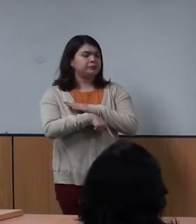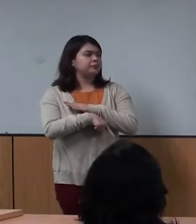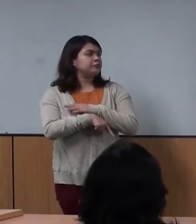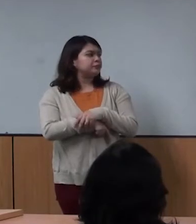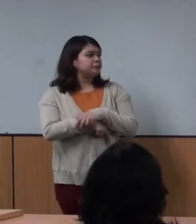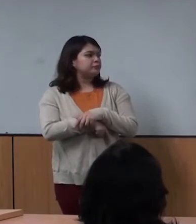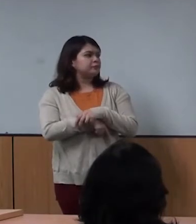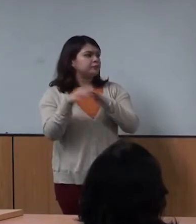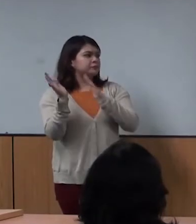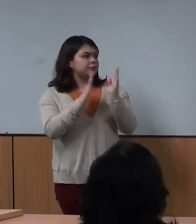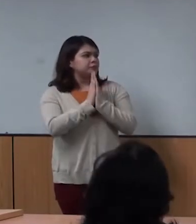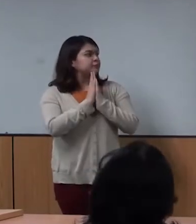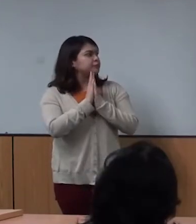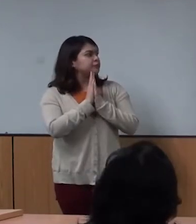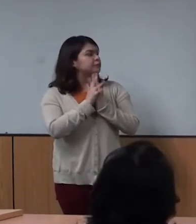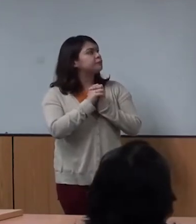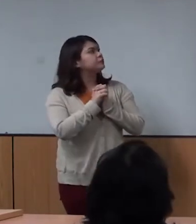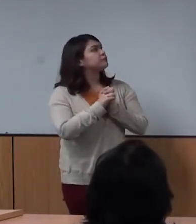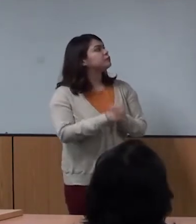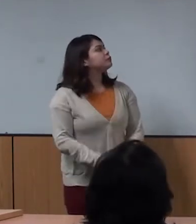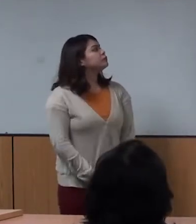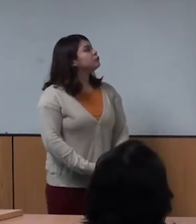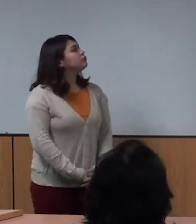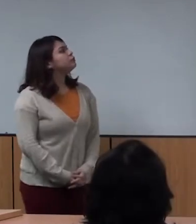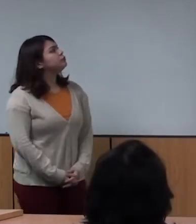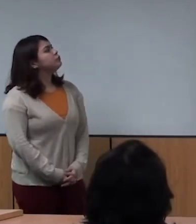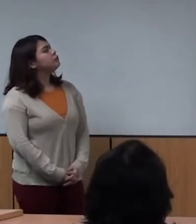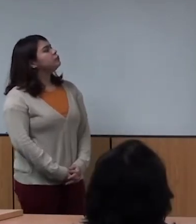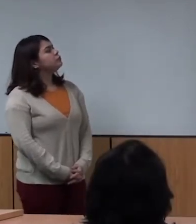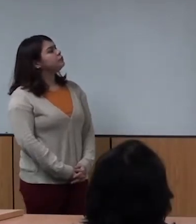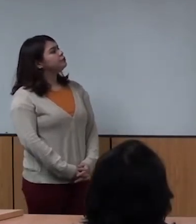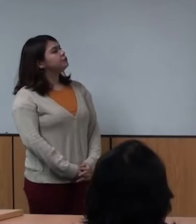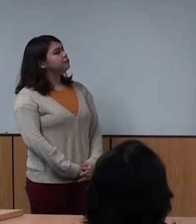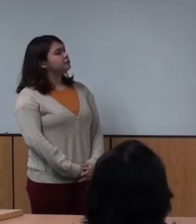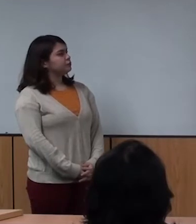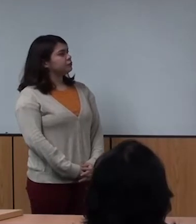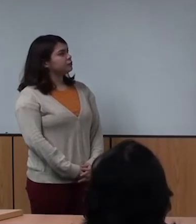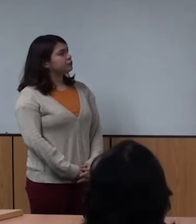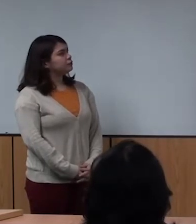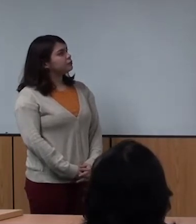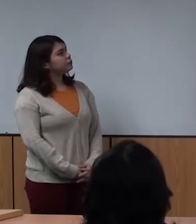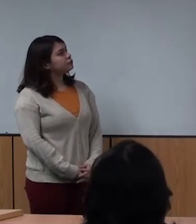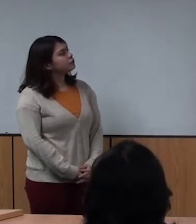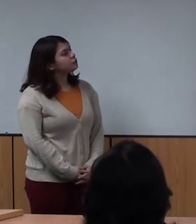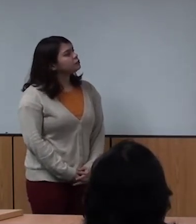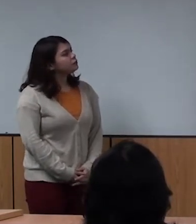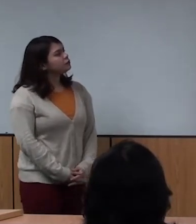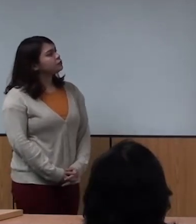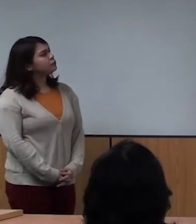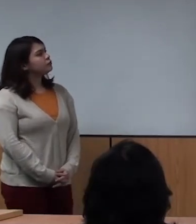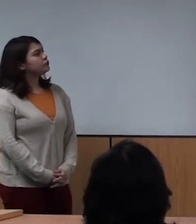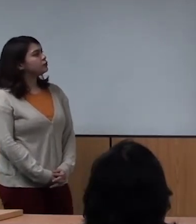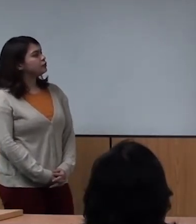on these three bullets. So first, assessment as learning. It gives students